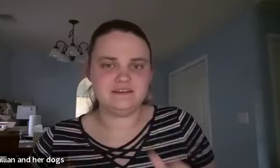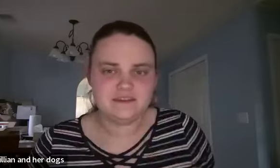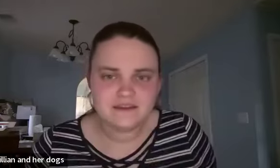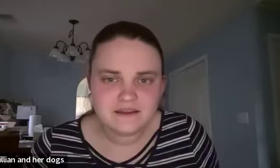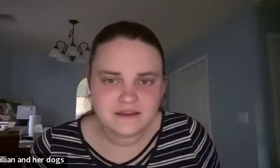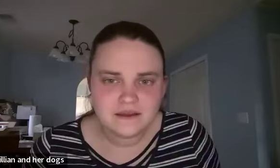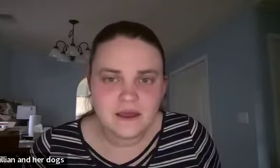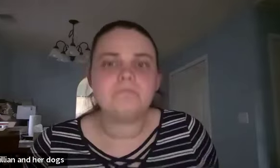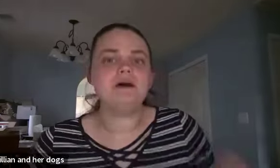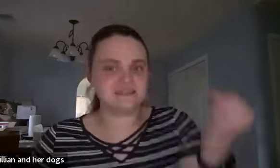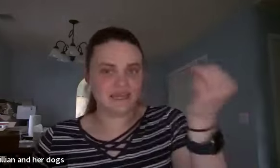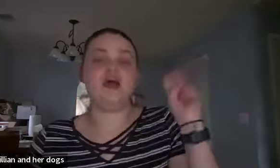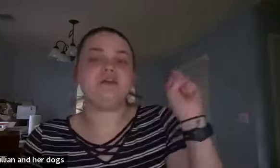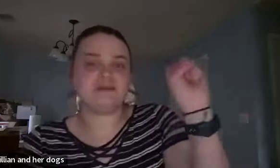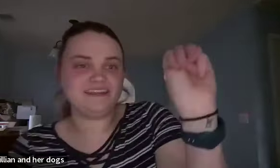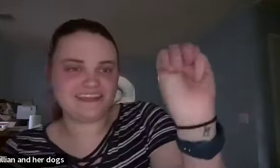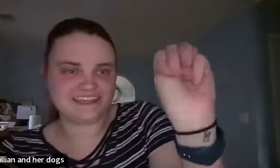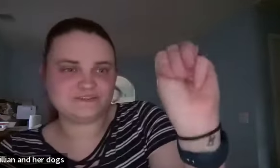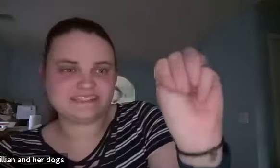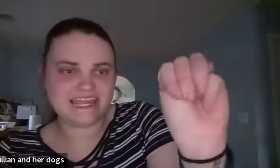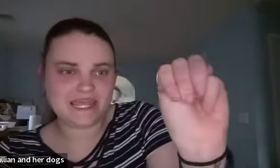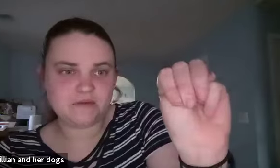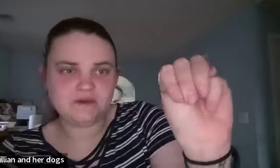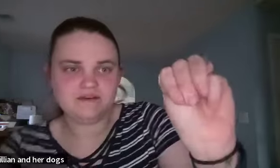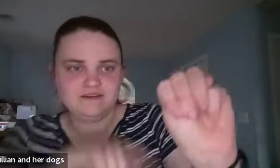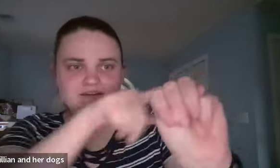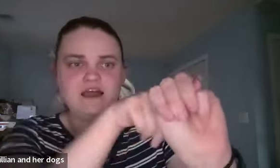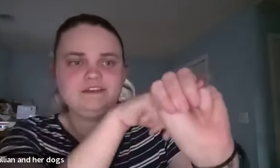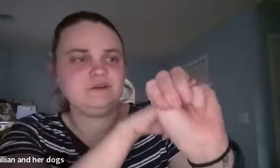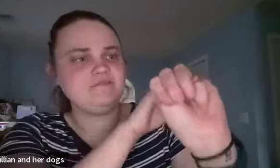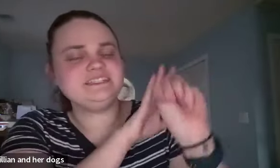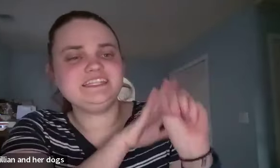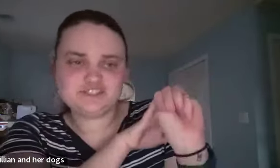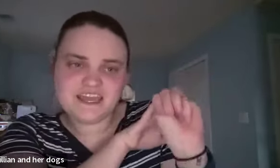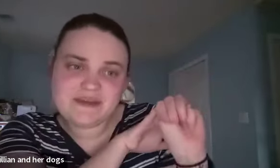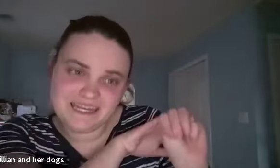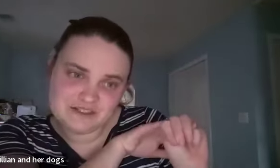again. Monday. Okay, Monday again. So it's an M. I don't have, see, usually I have my nails